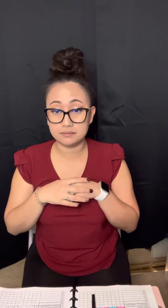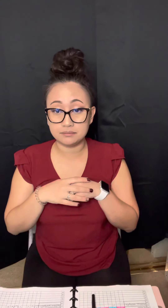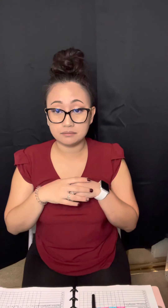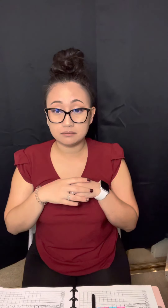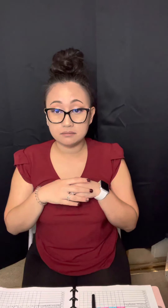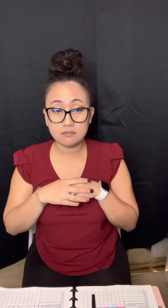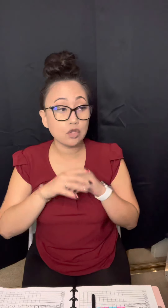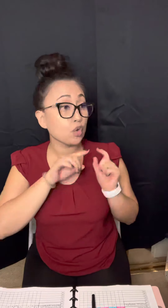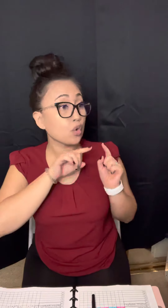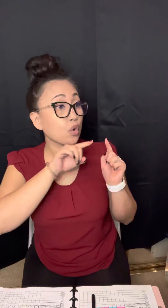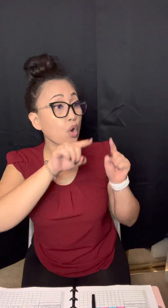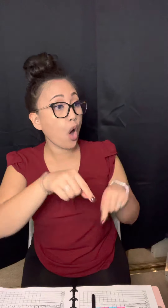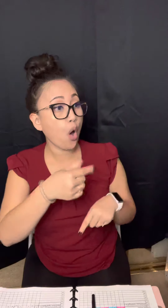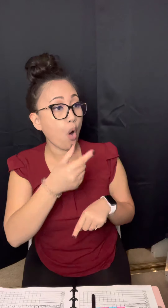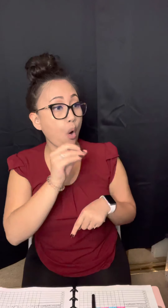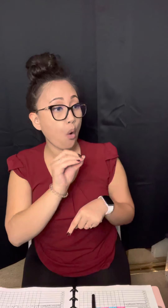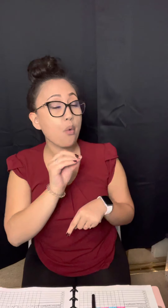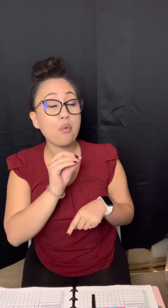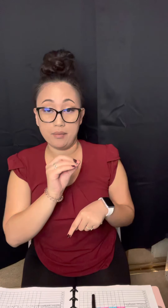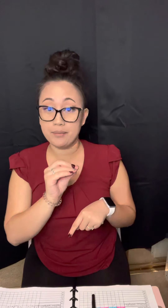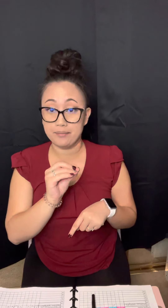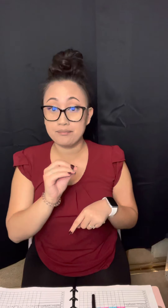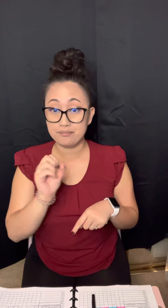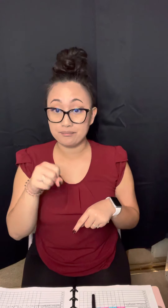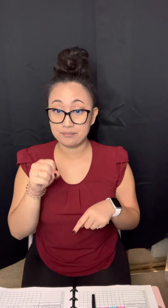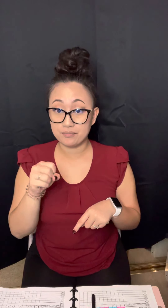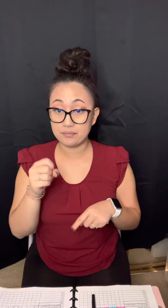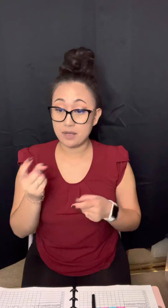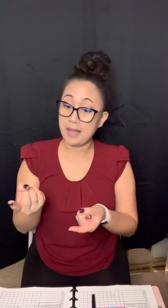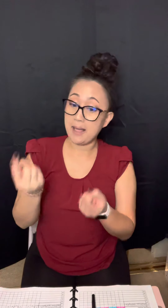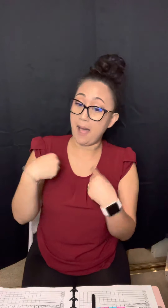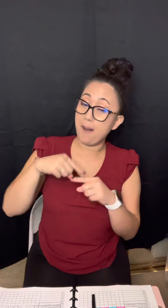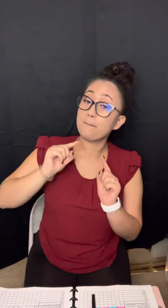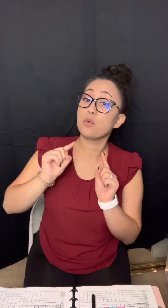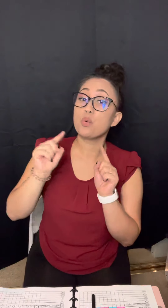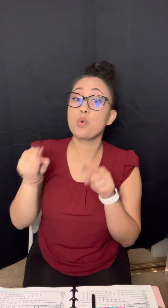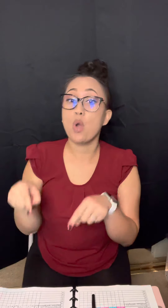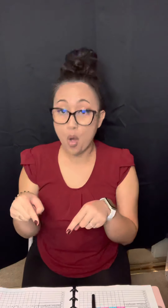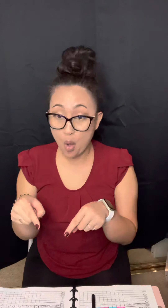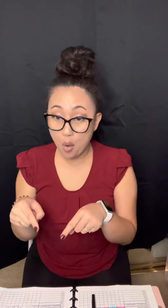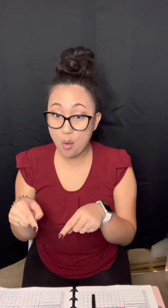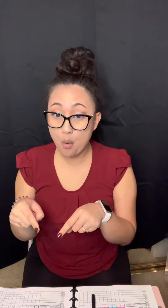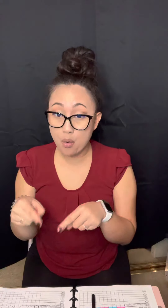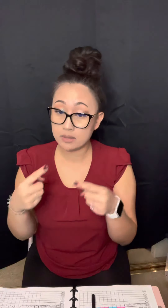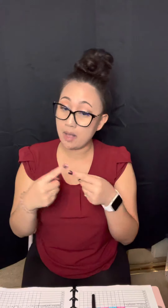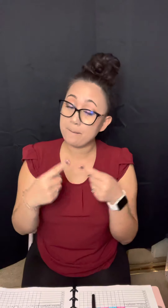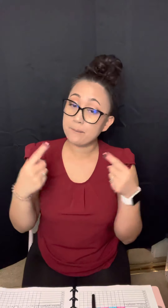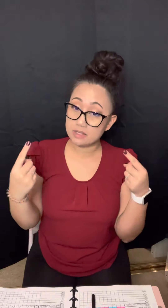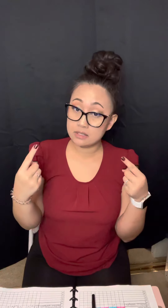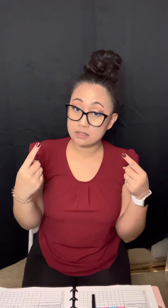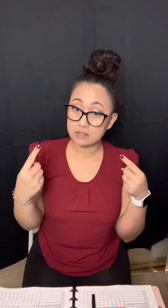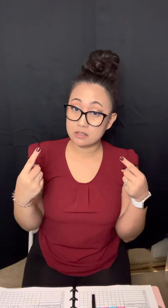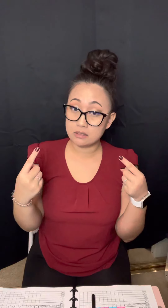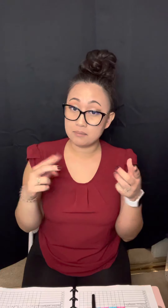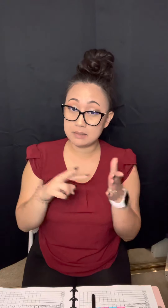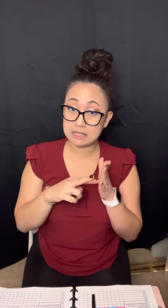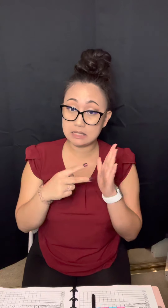Go. Go. Come. Go. Come. Go. Short.